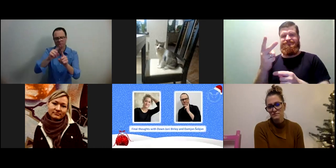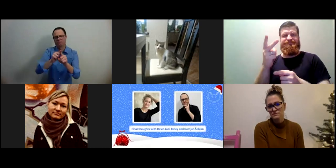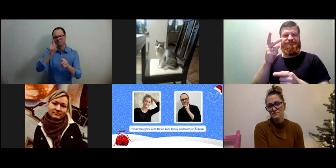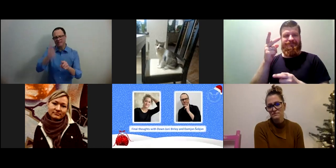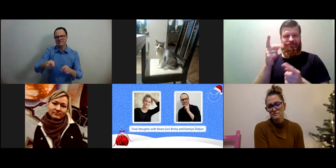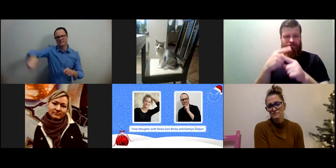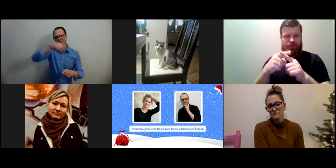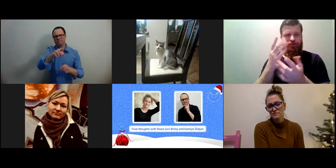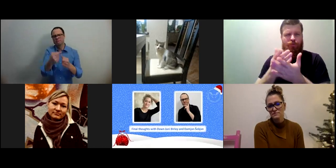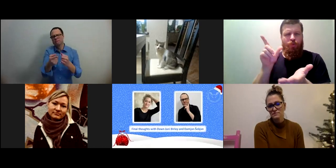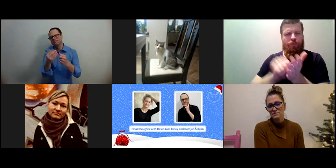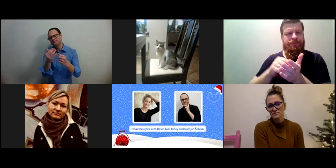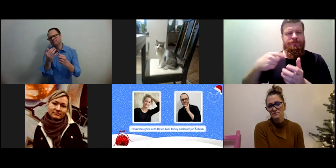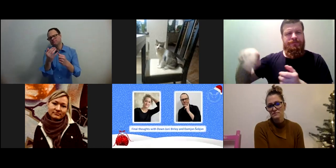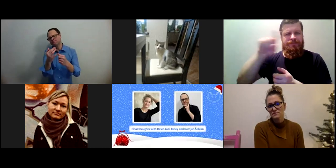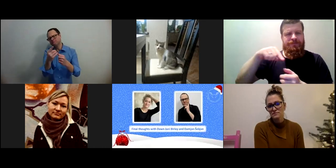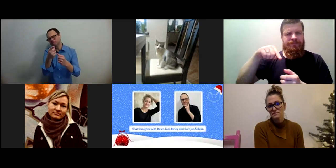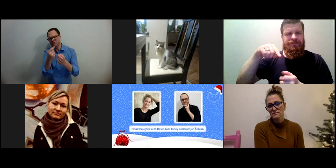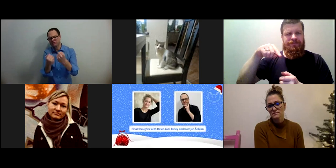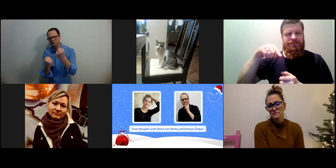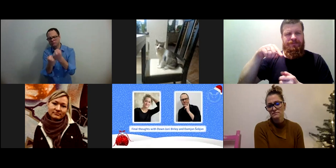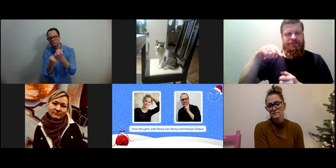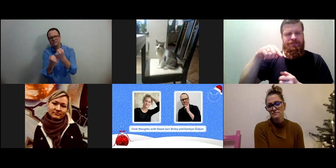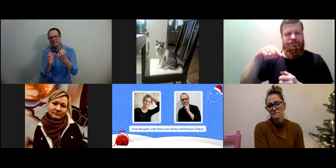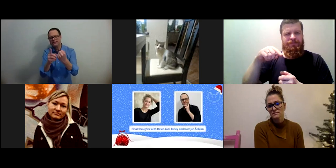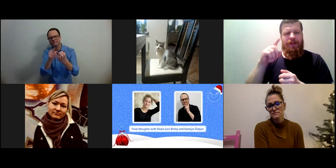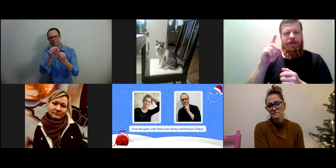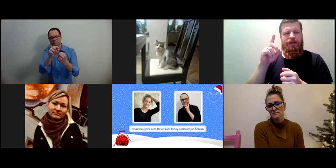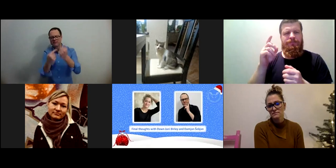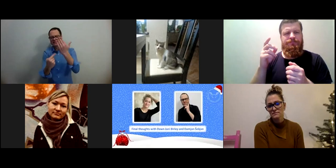multi-pin. Zoom has improved.